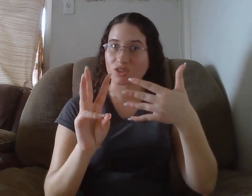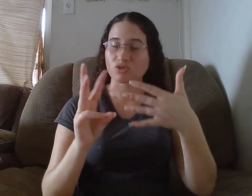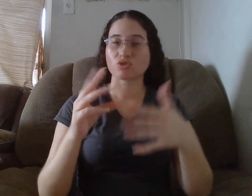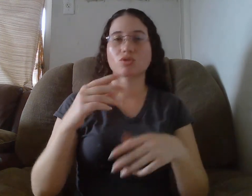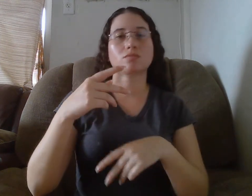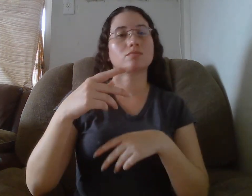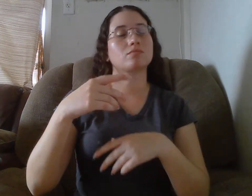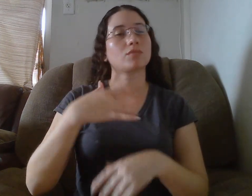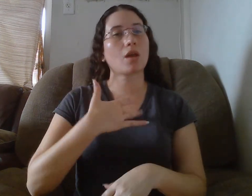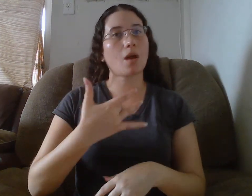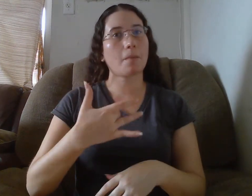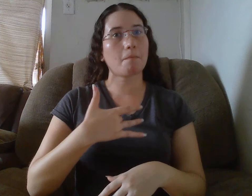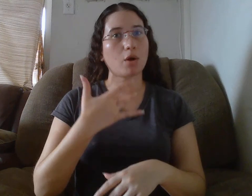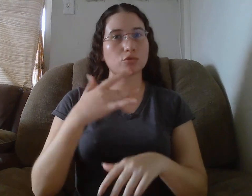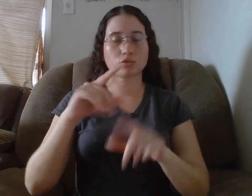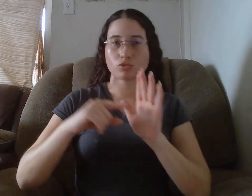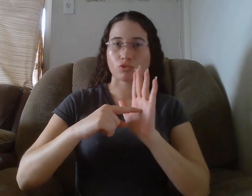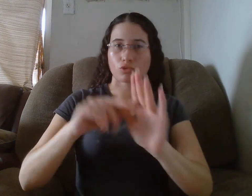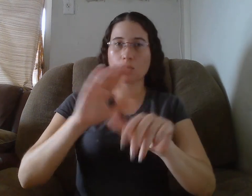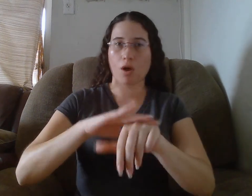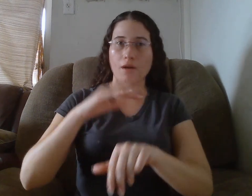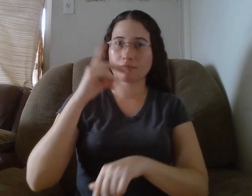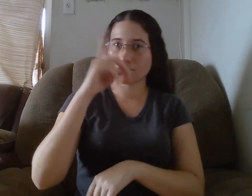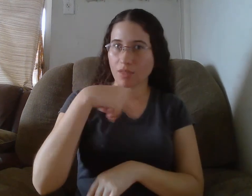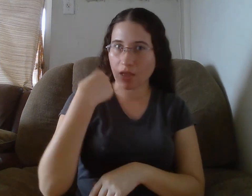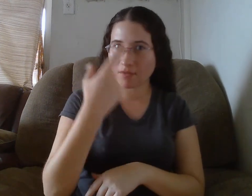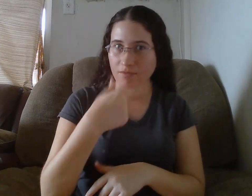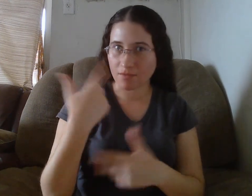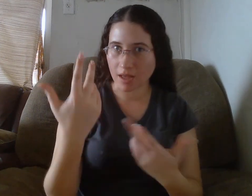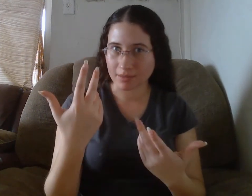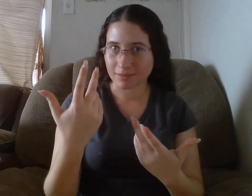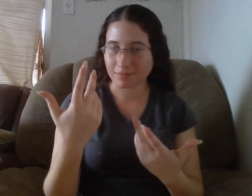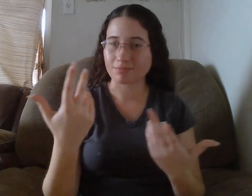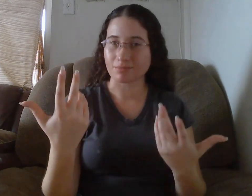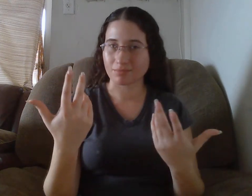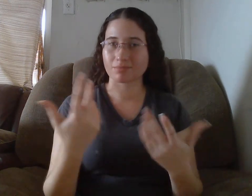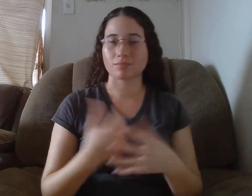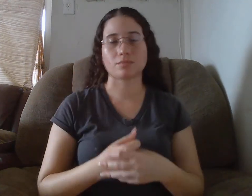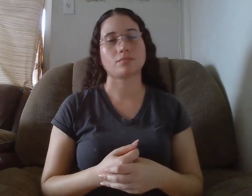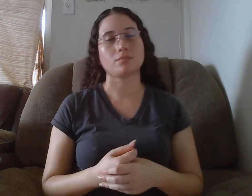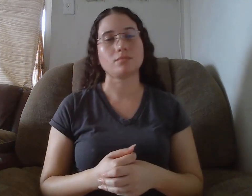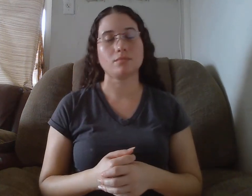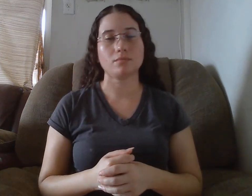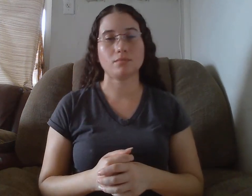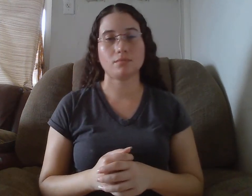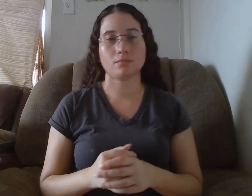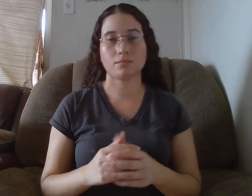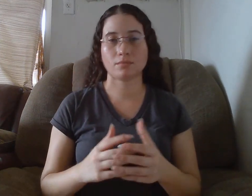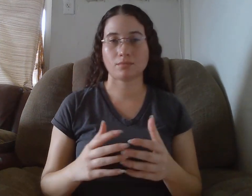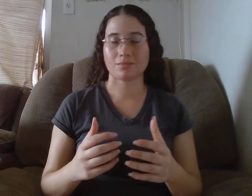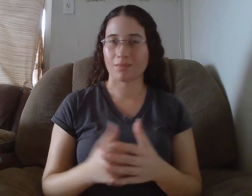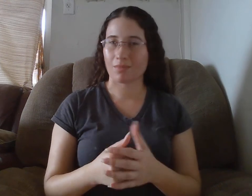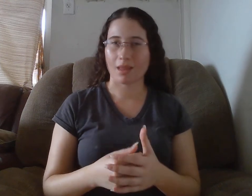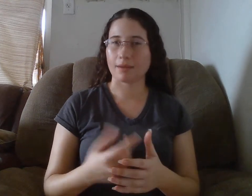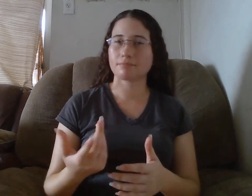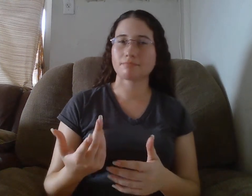as a result of the food or other settings that cause us these emotions. I described disgust to you, but other